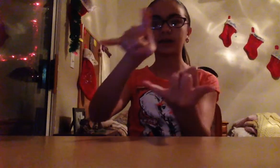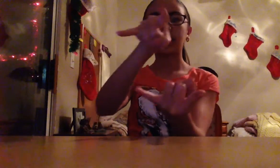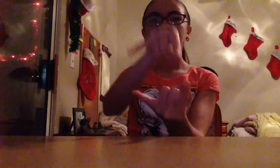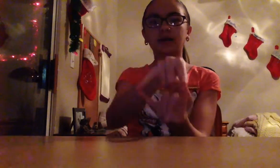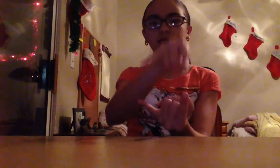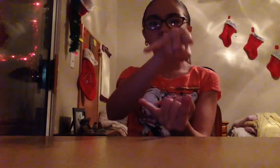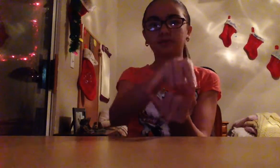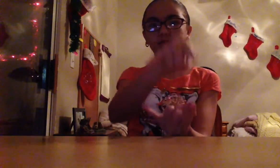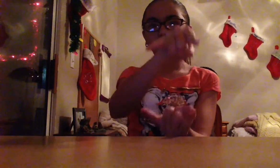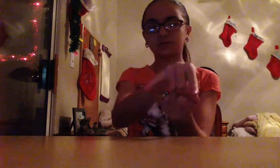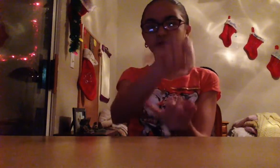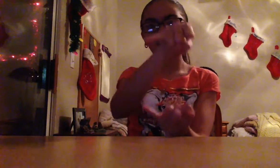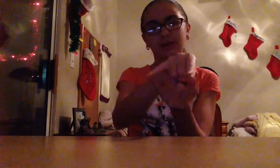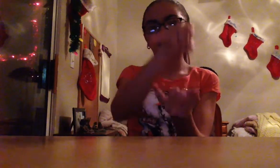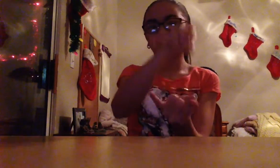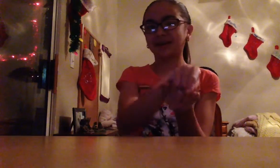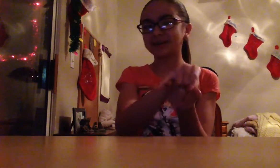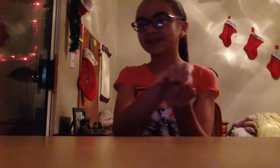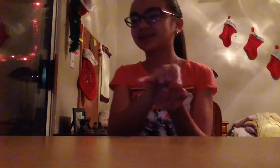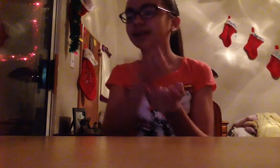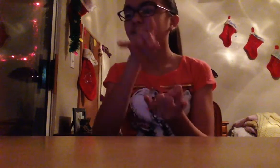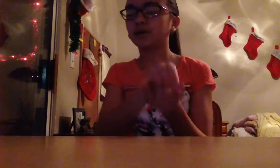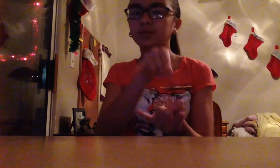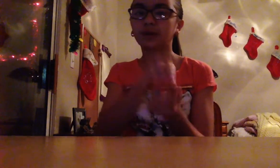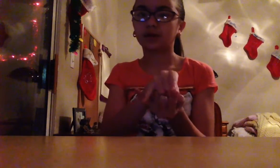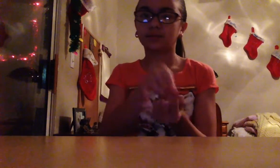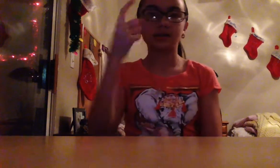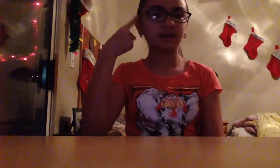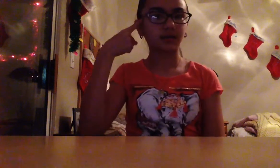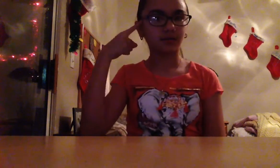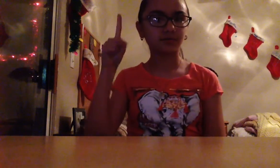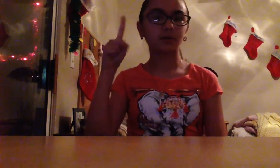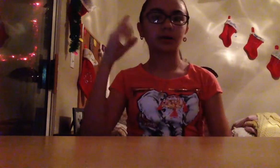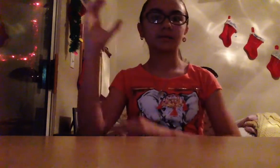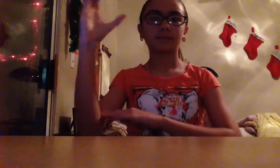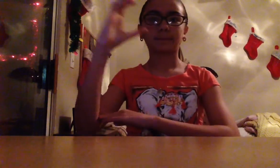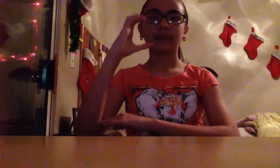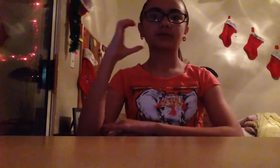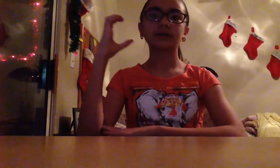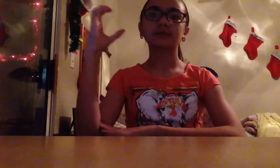and chomp it like this. Hippopotamus for Christmas.